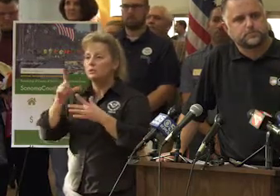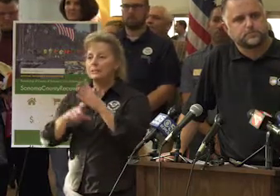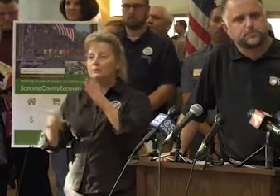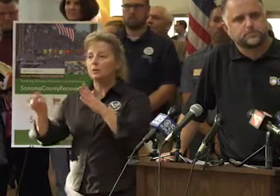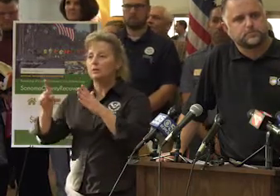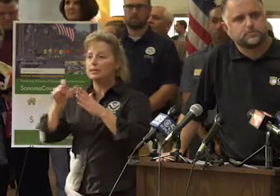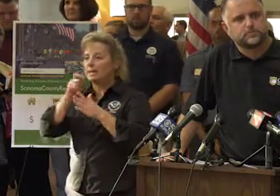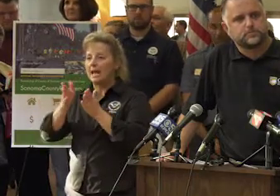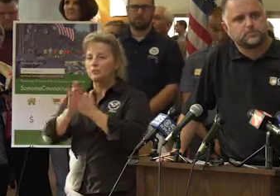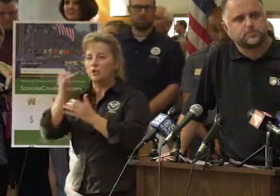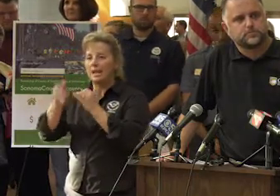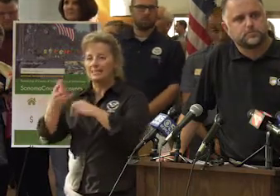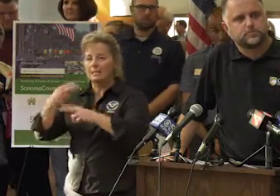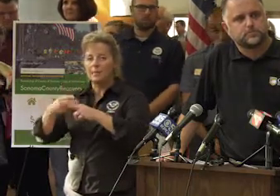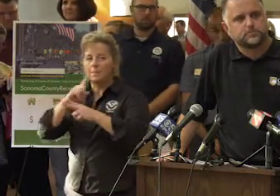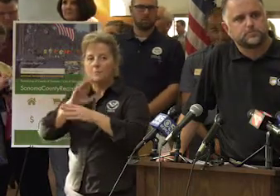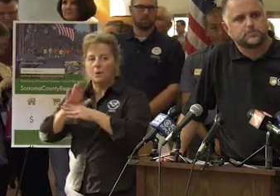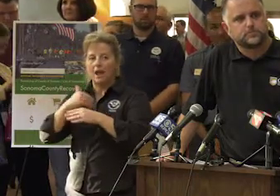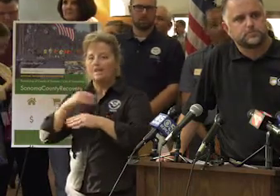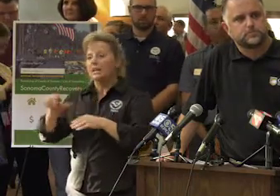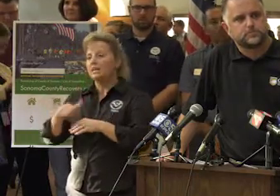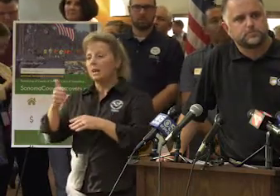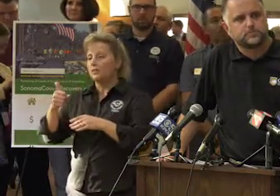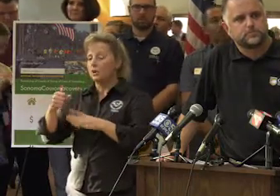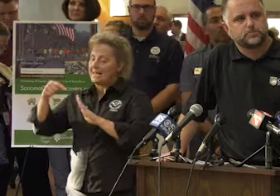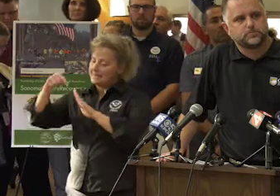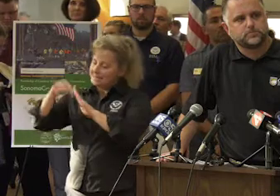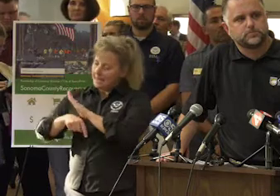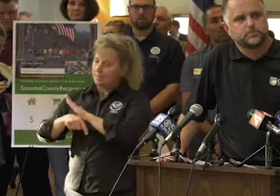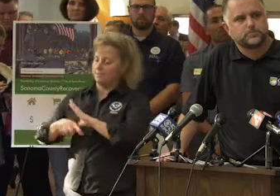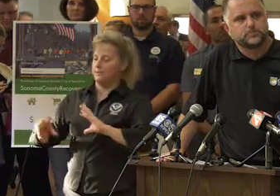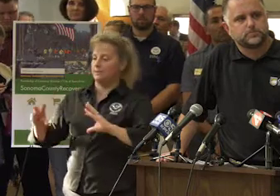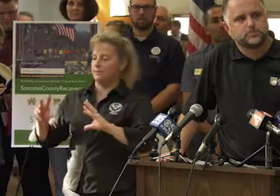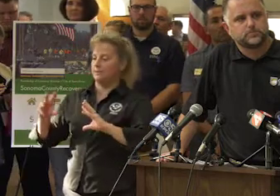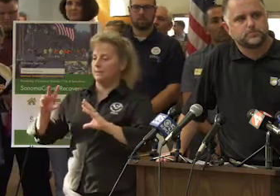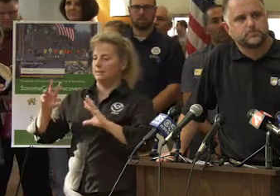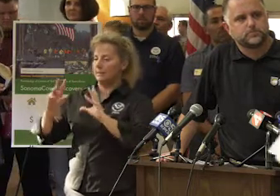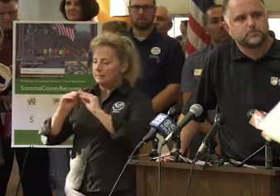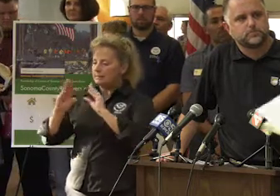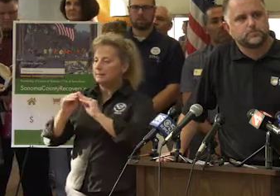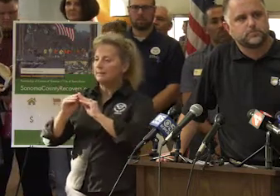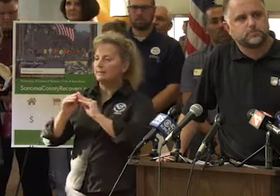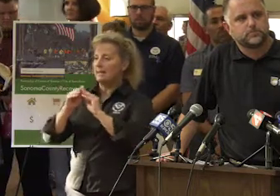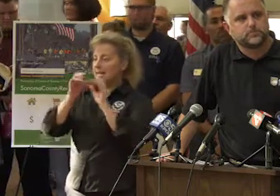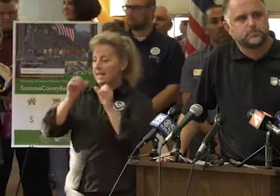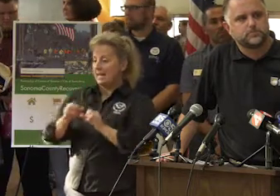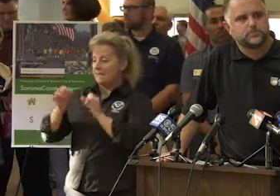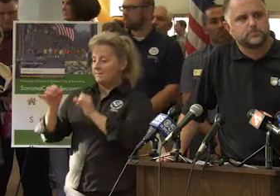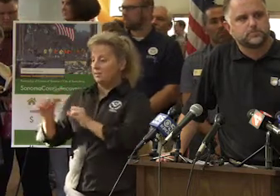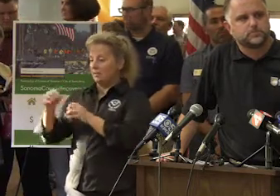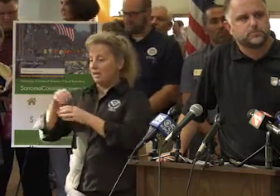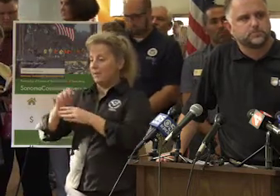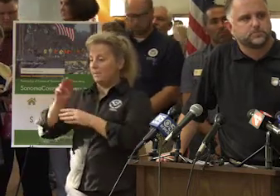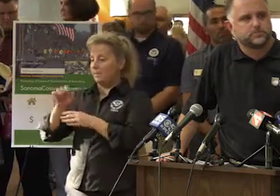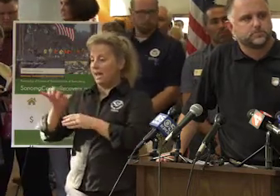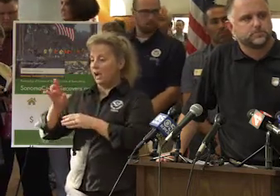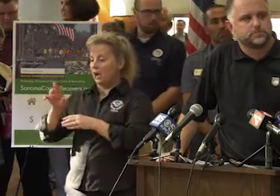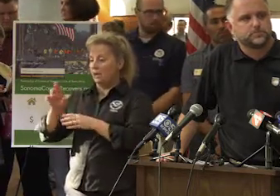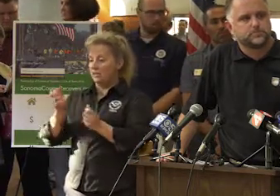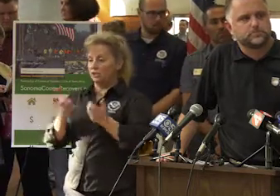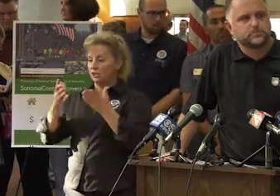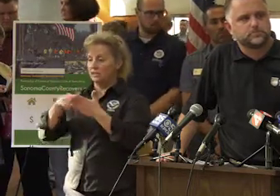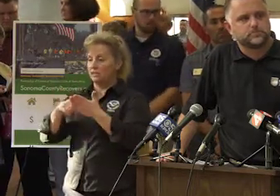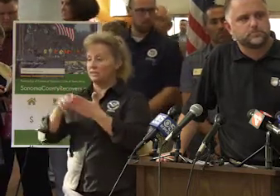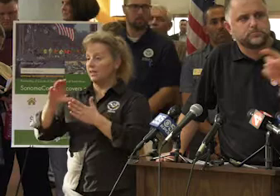gonna ask her last name. I promise you, we're gonna have another in-depth town hall where we'll have individuals, and the mayor has suggested this